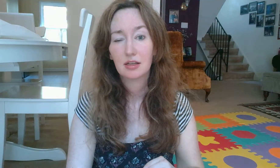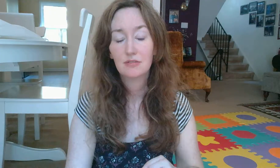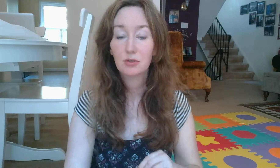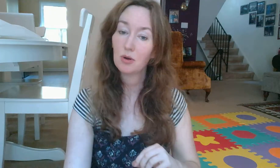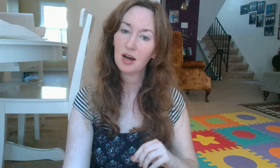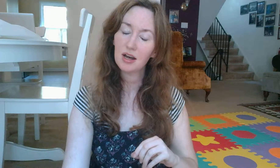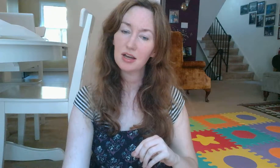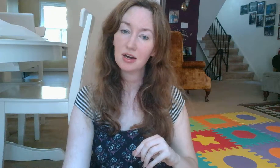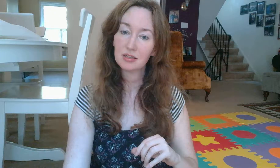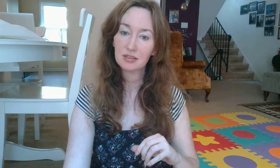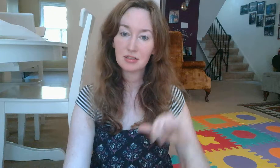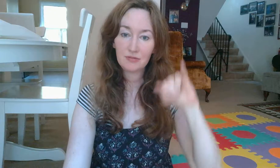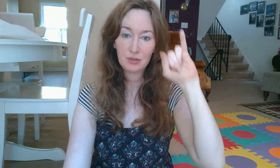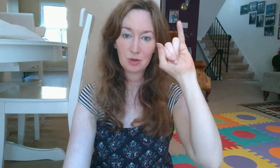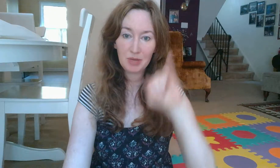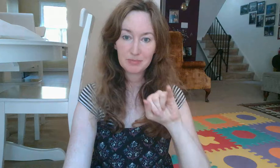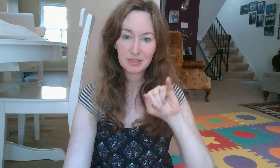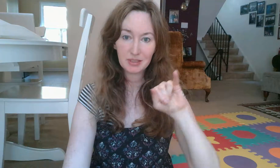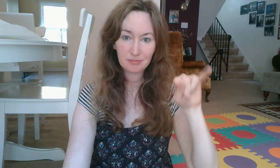If you know I, oddly enough, you know Pepsi.